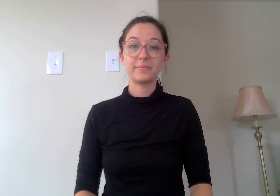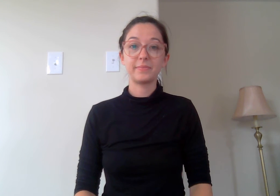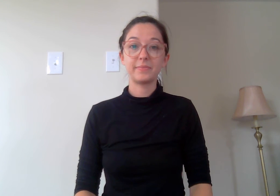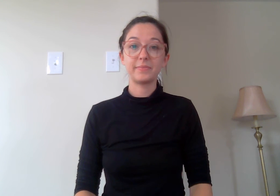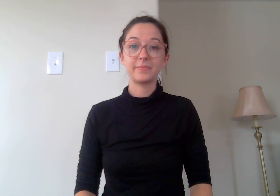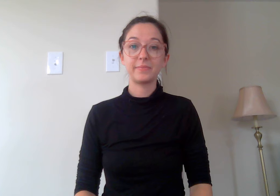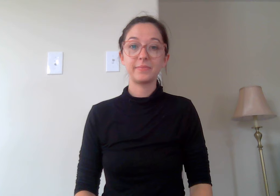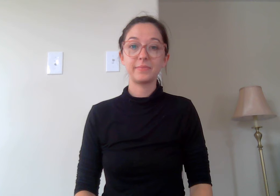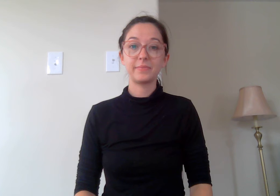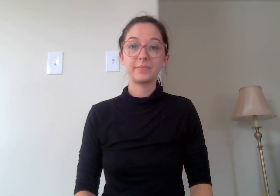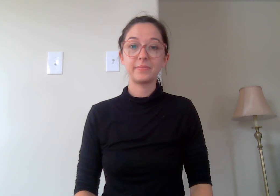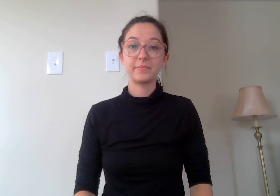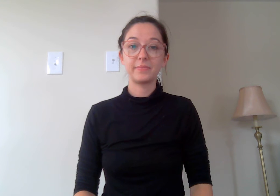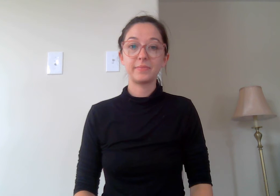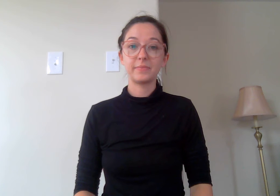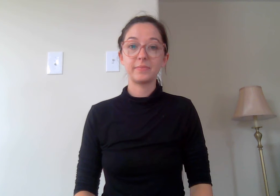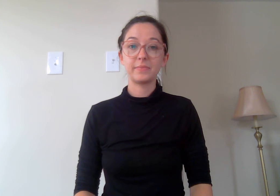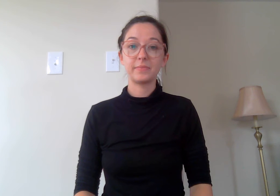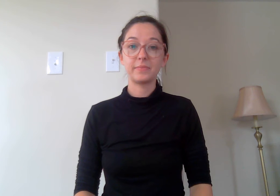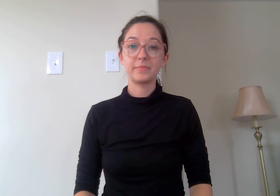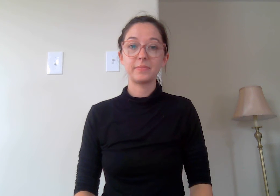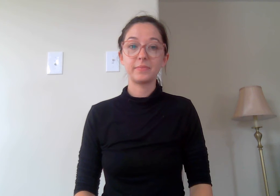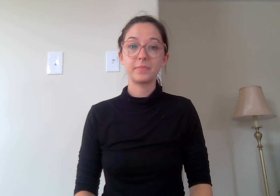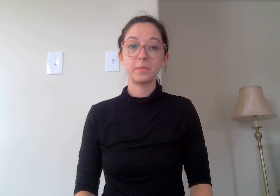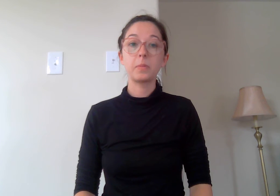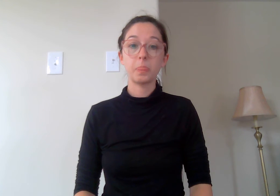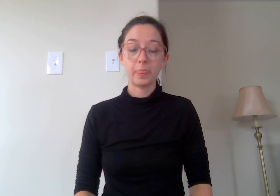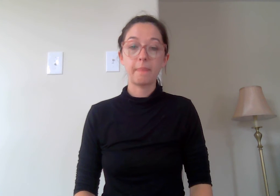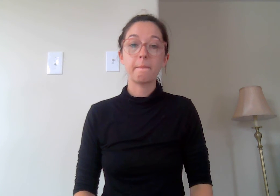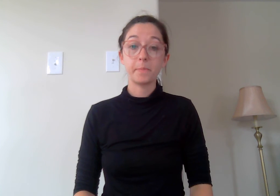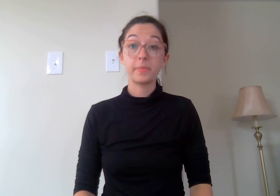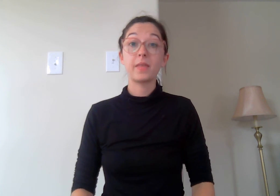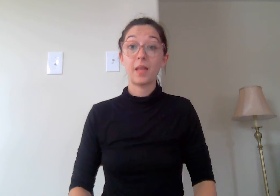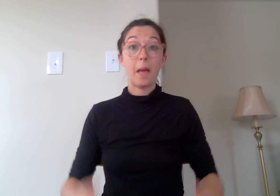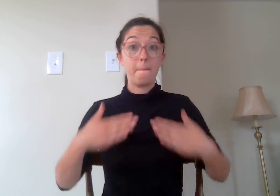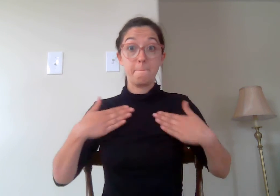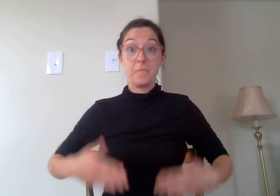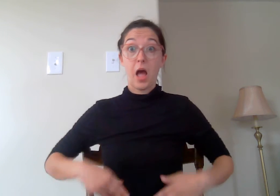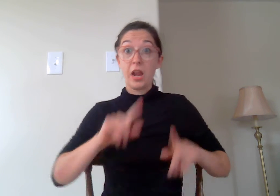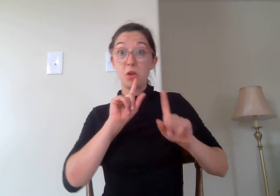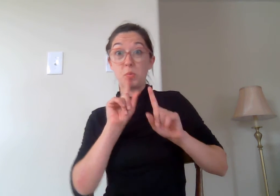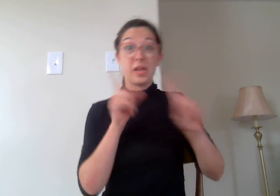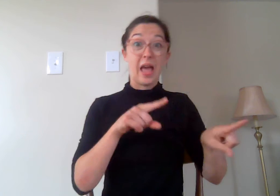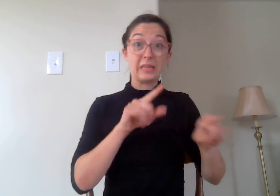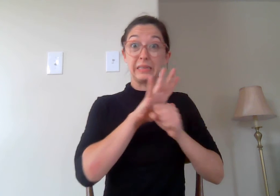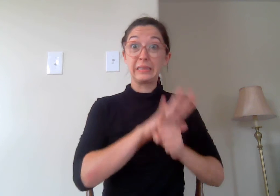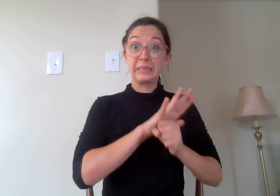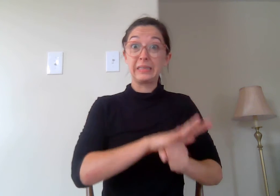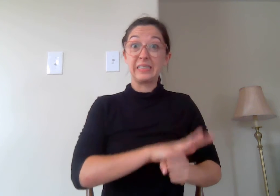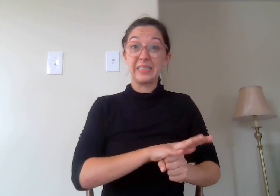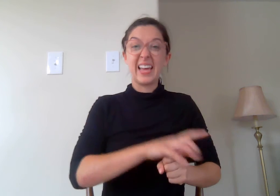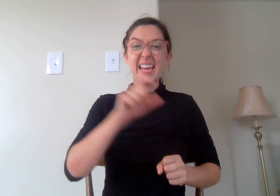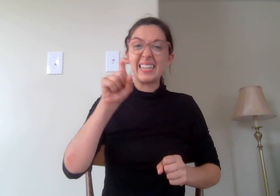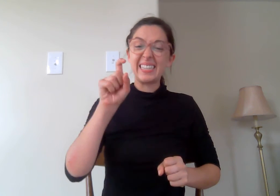want to make sure we give our body time to rebalance after there's a stressor and not have to stand on